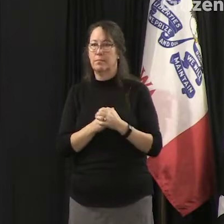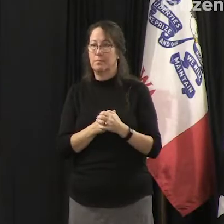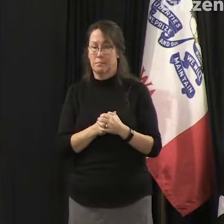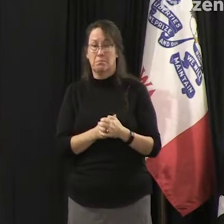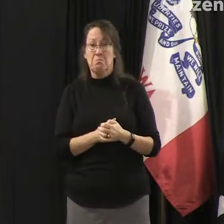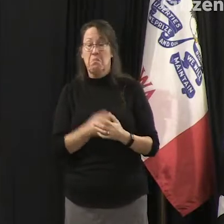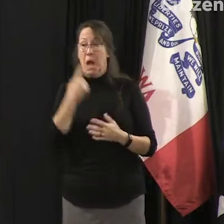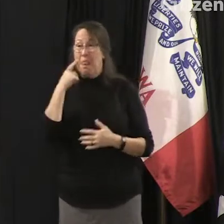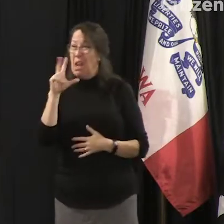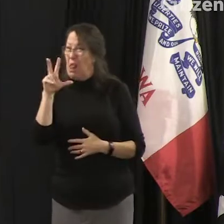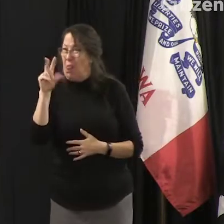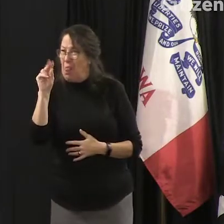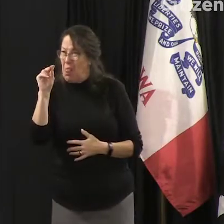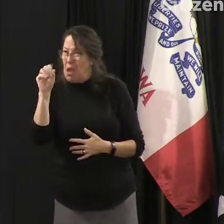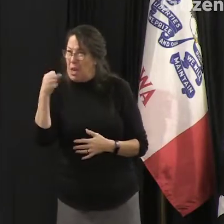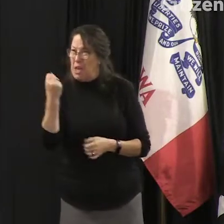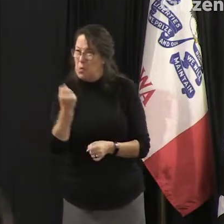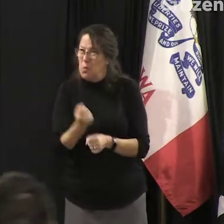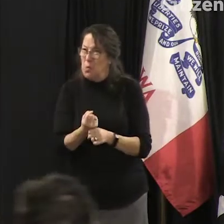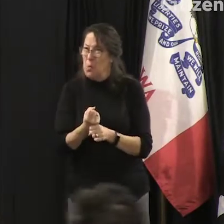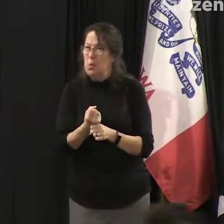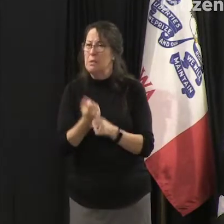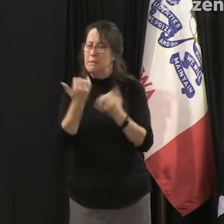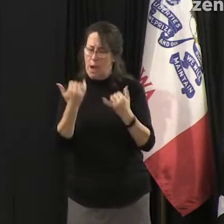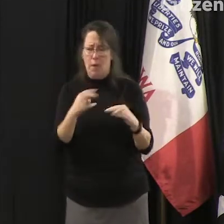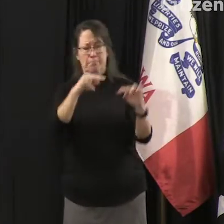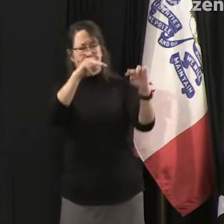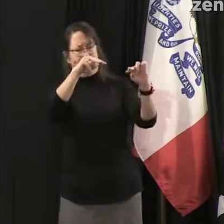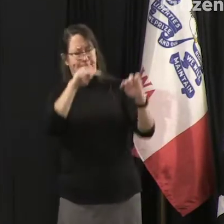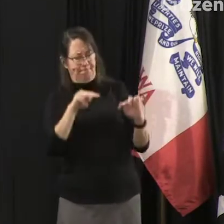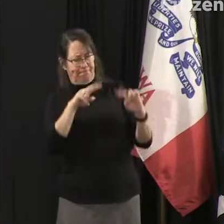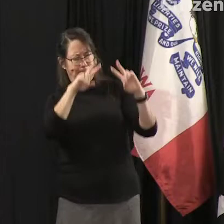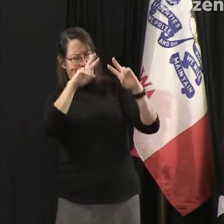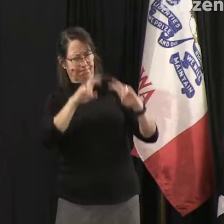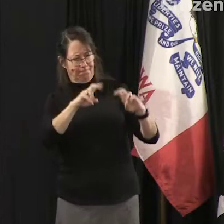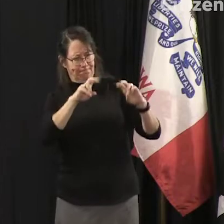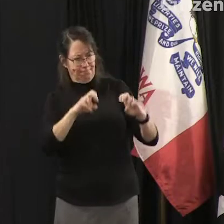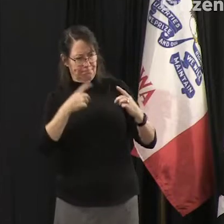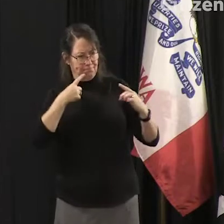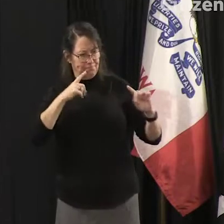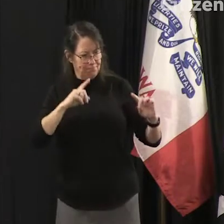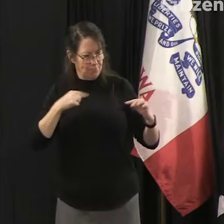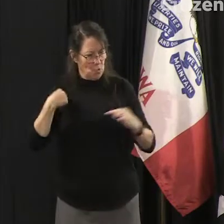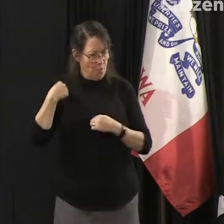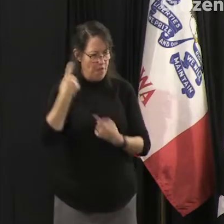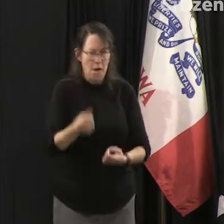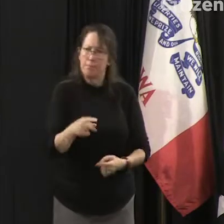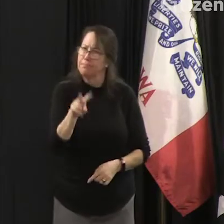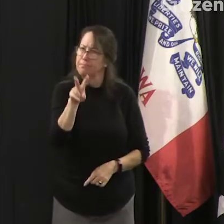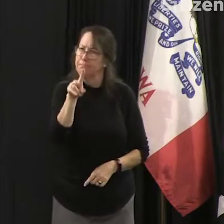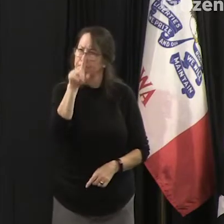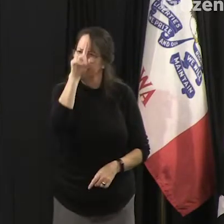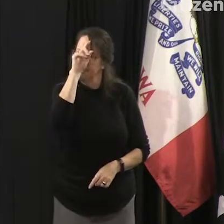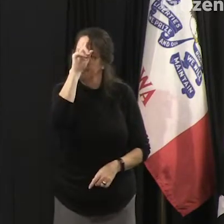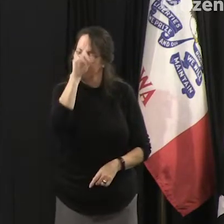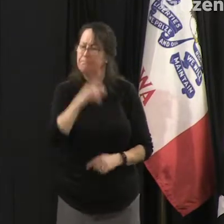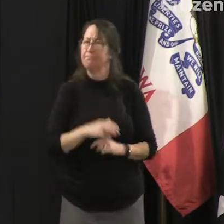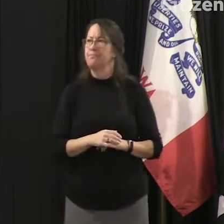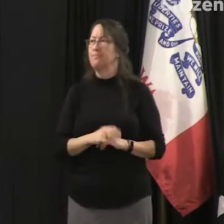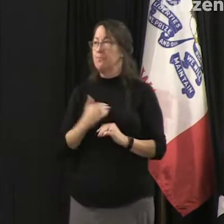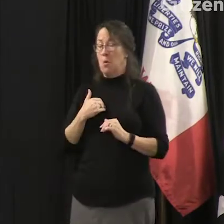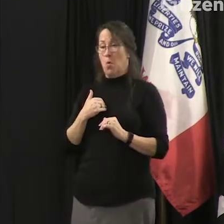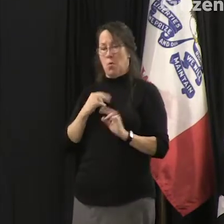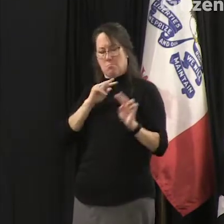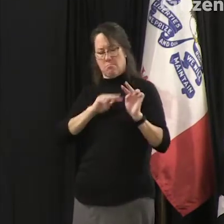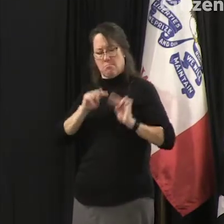Well, I think in 30 years we have to kind of take stock. How have we done? And I think not only to